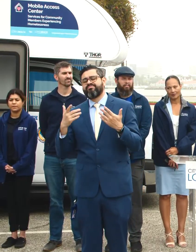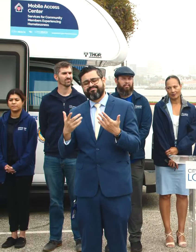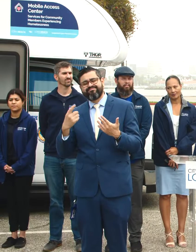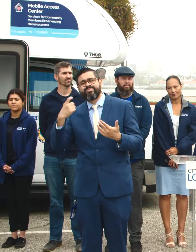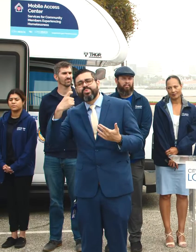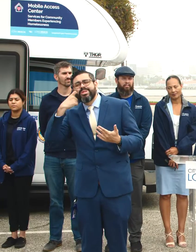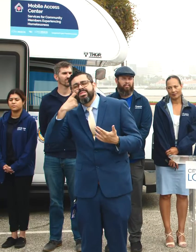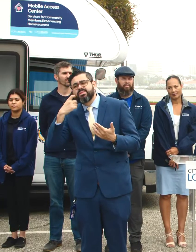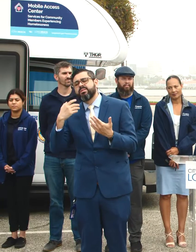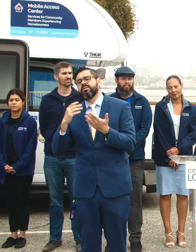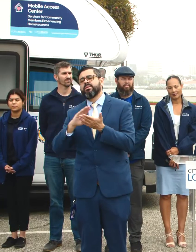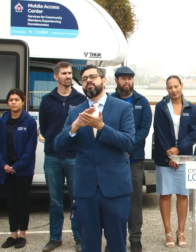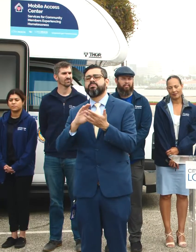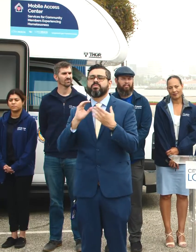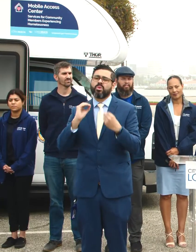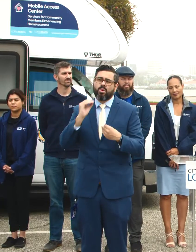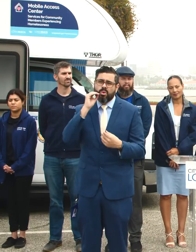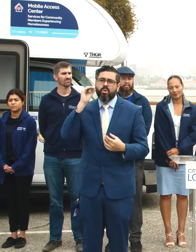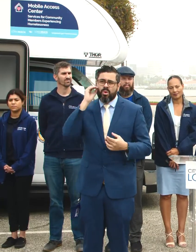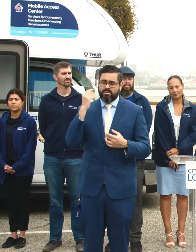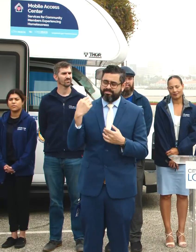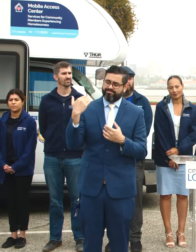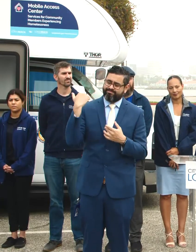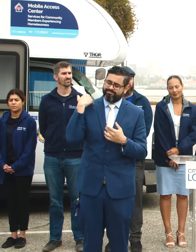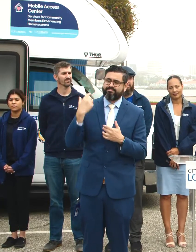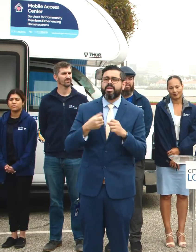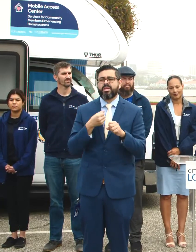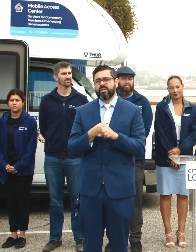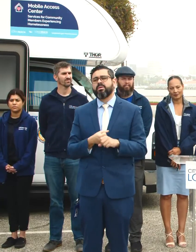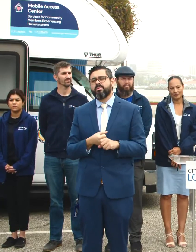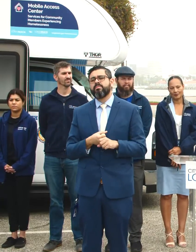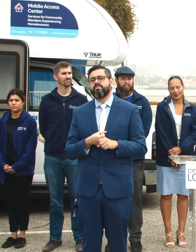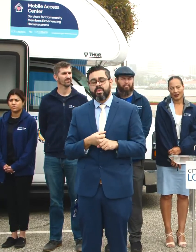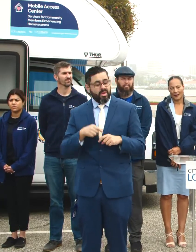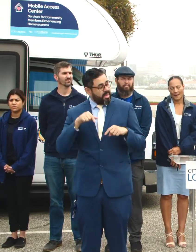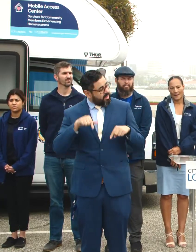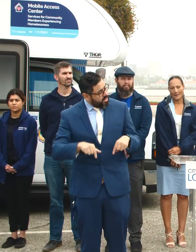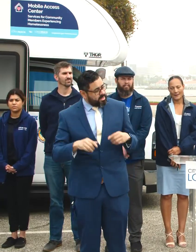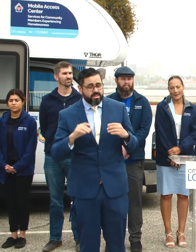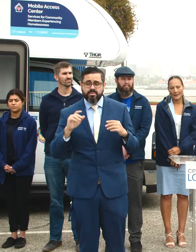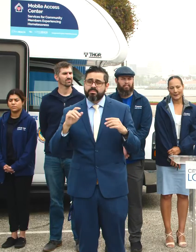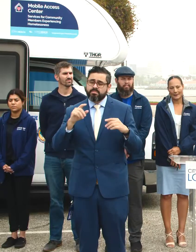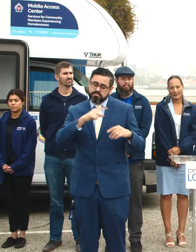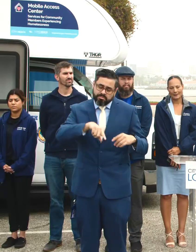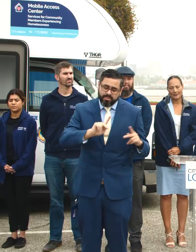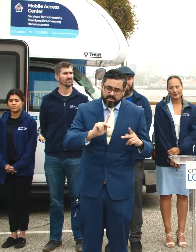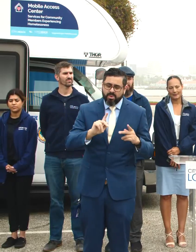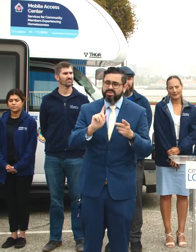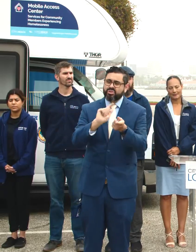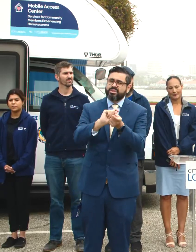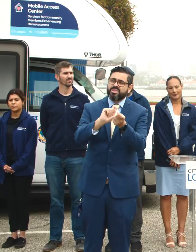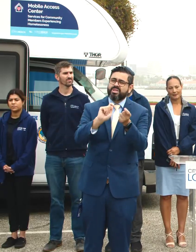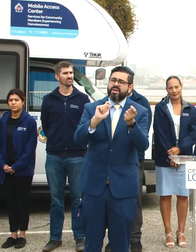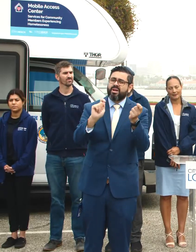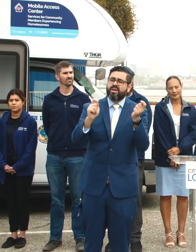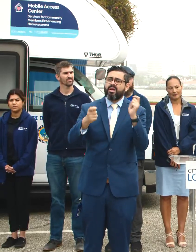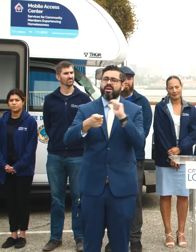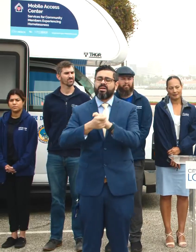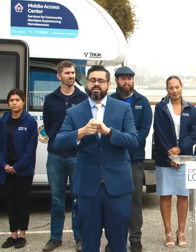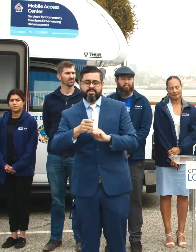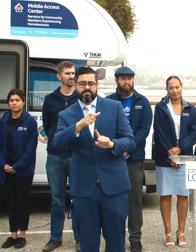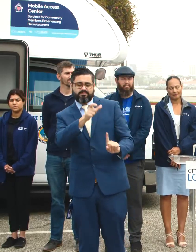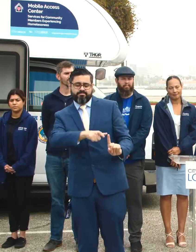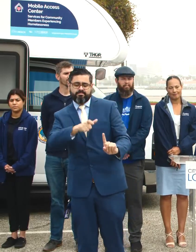means they became homeless in this last year. So within this newly homeless population, there is a shift in the demographics when compared to